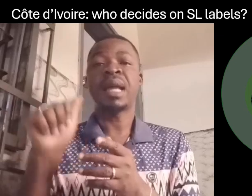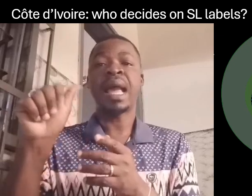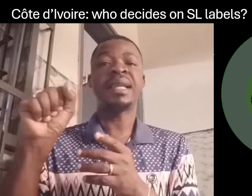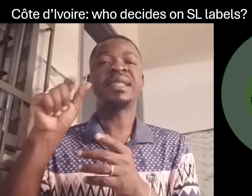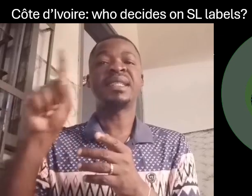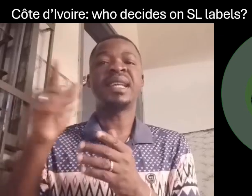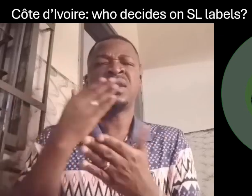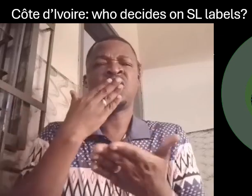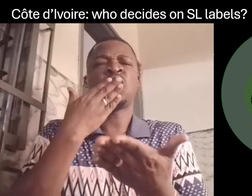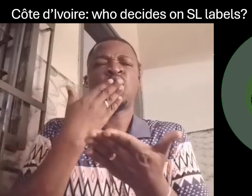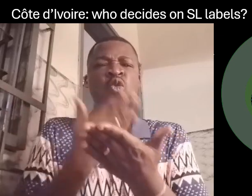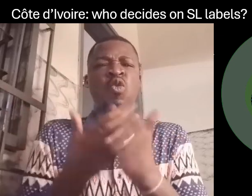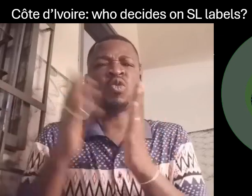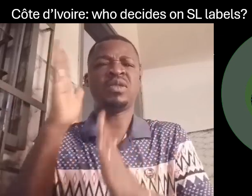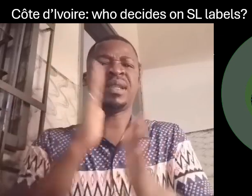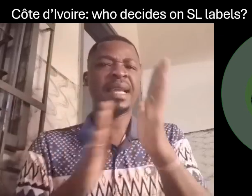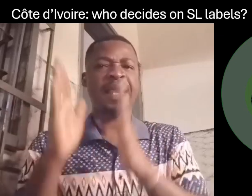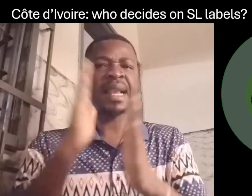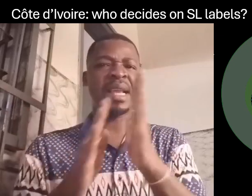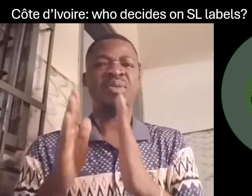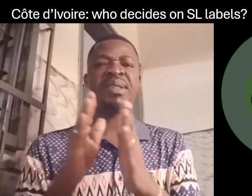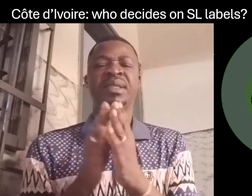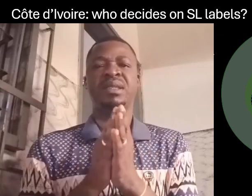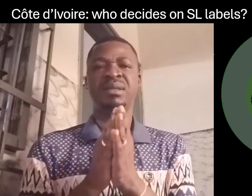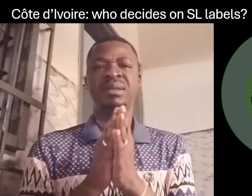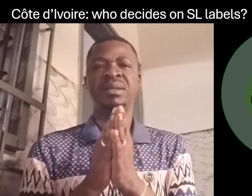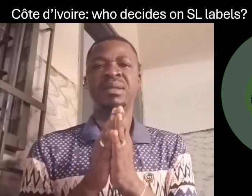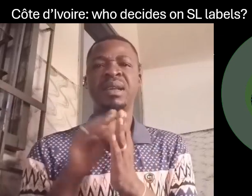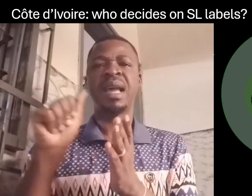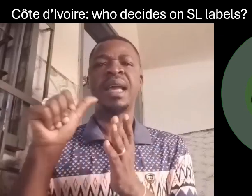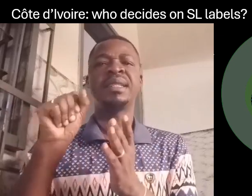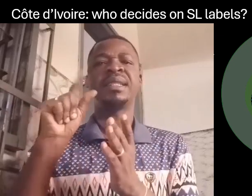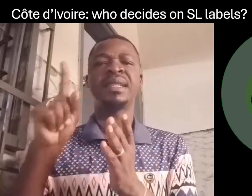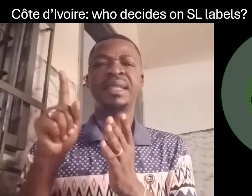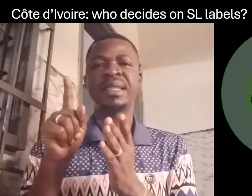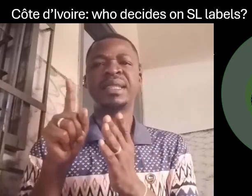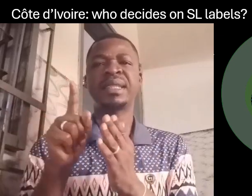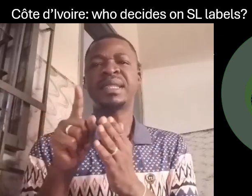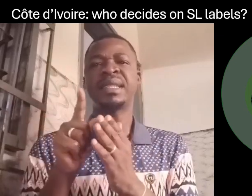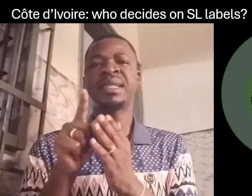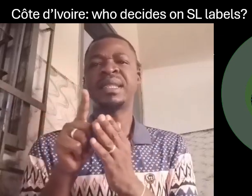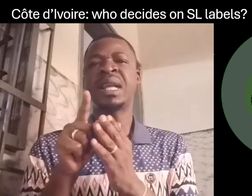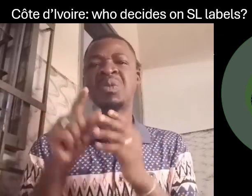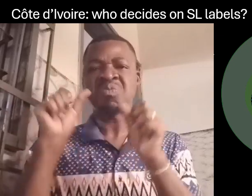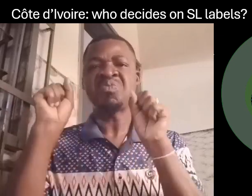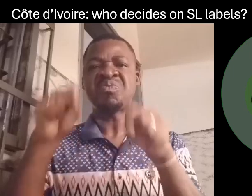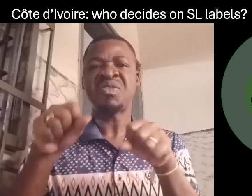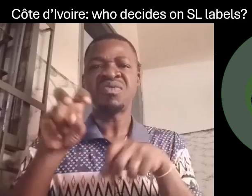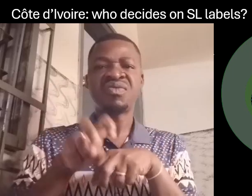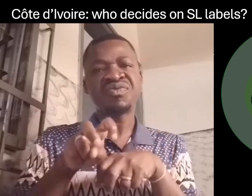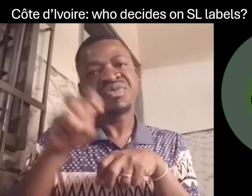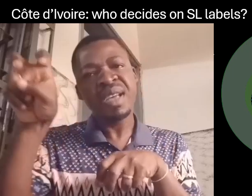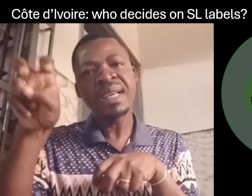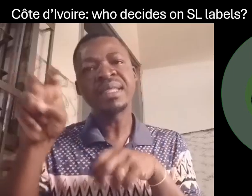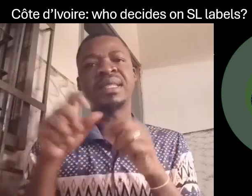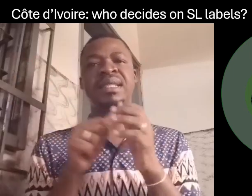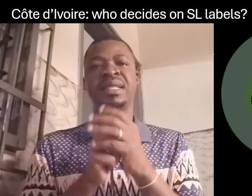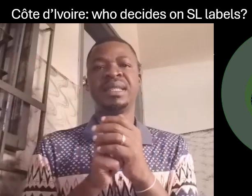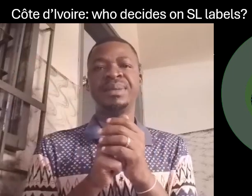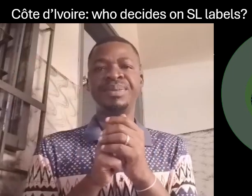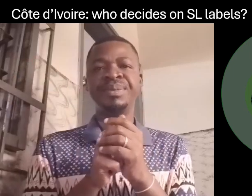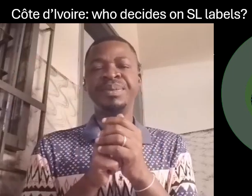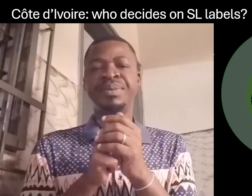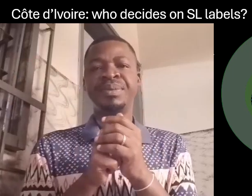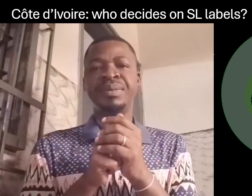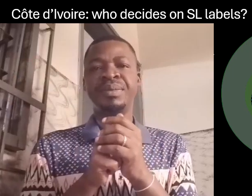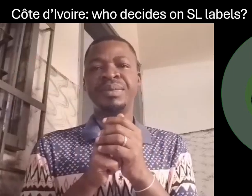the deaf community wants to continue using ASL in deaf education, and they say